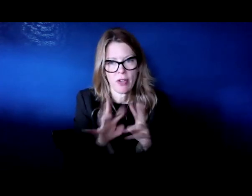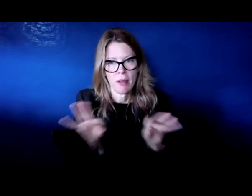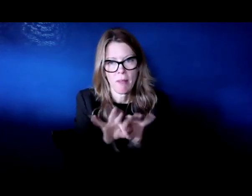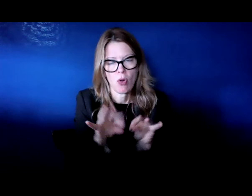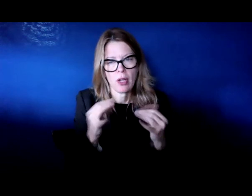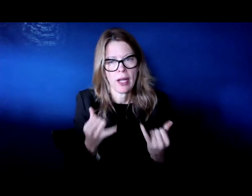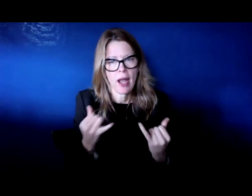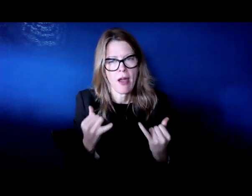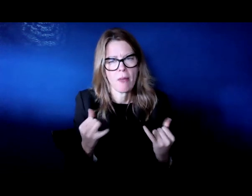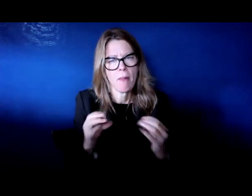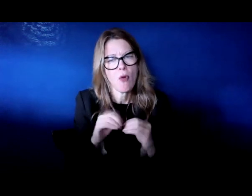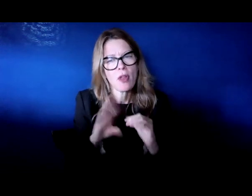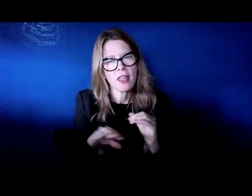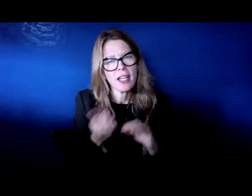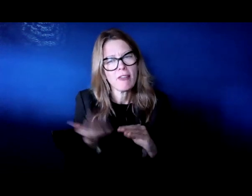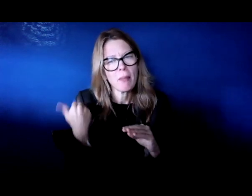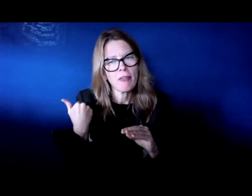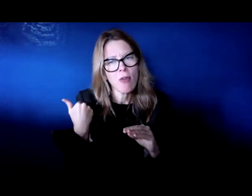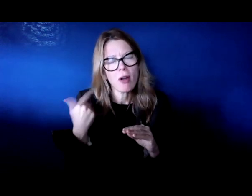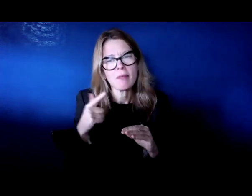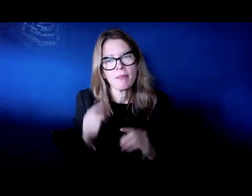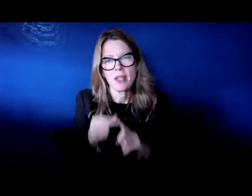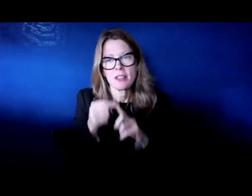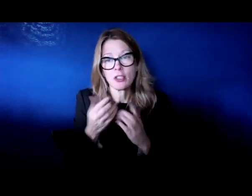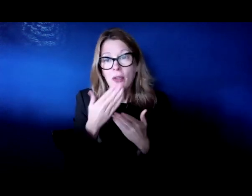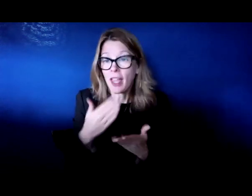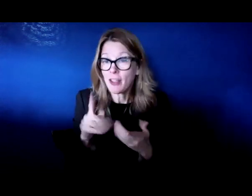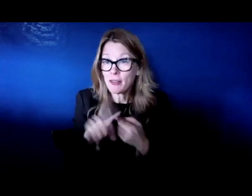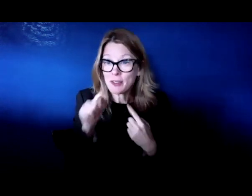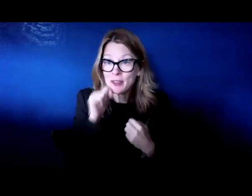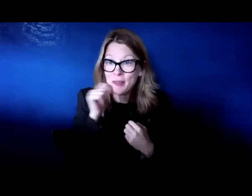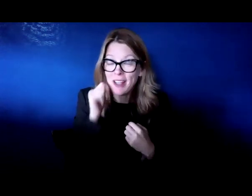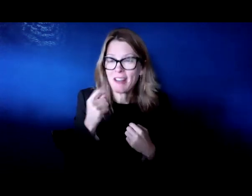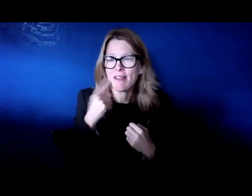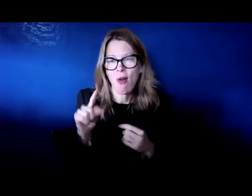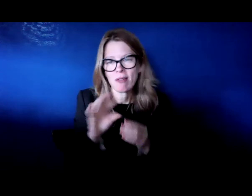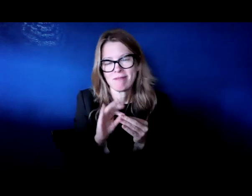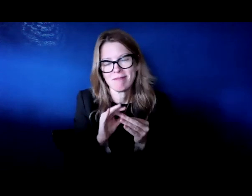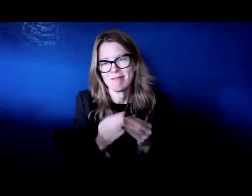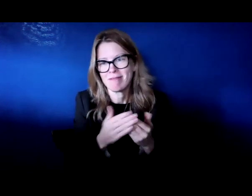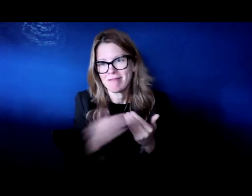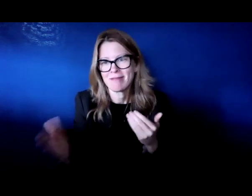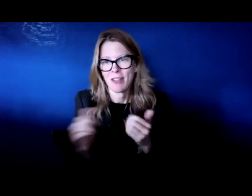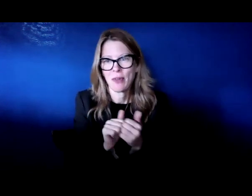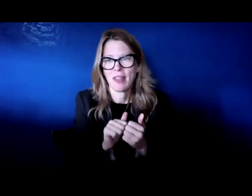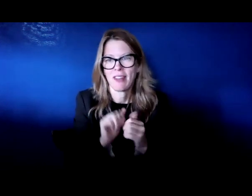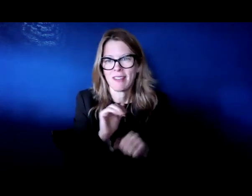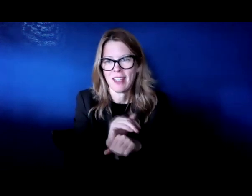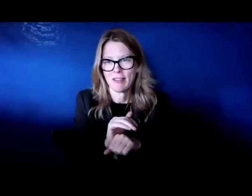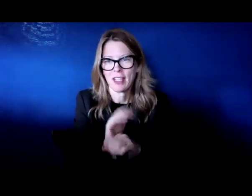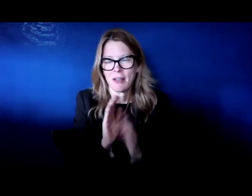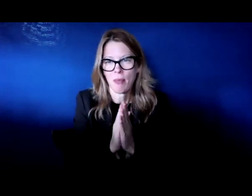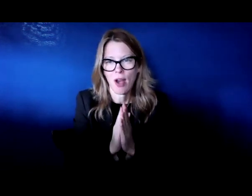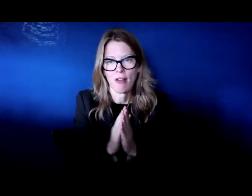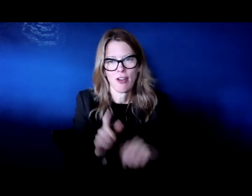than ever. And a special thank you to Tomina for helping us out with evening prayer for so long. It's been a